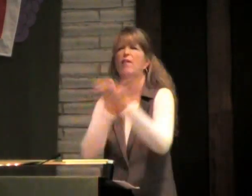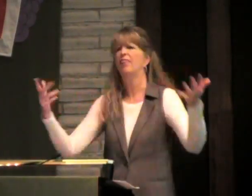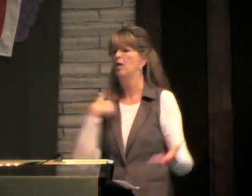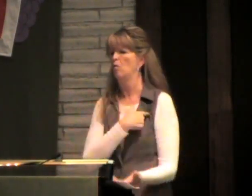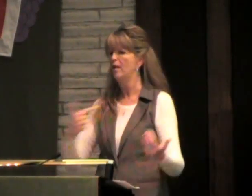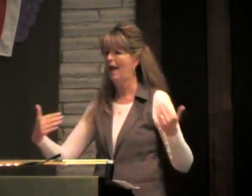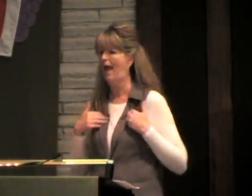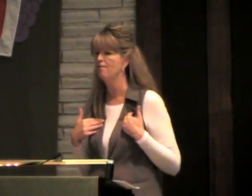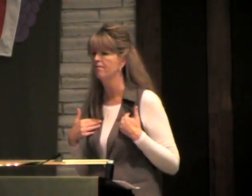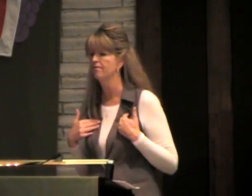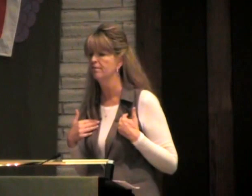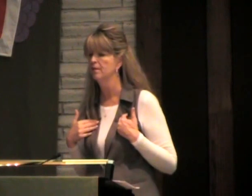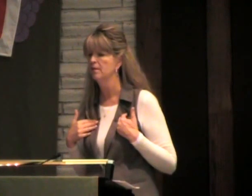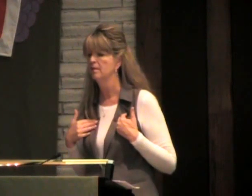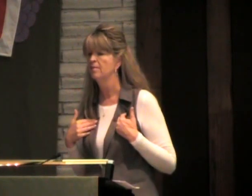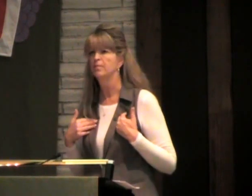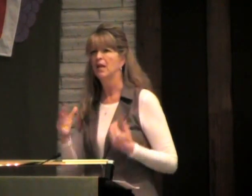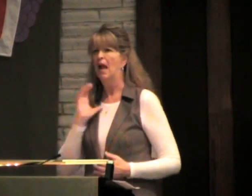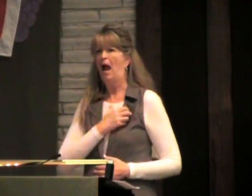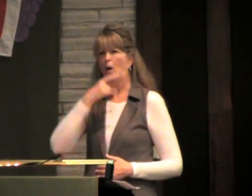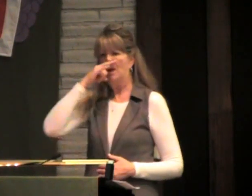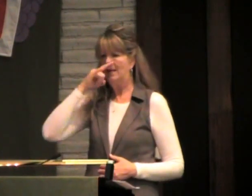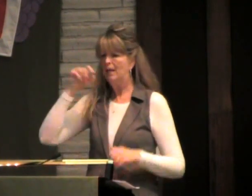We can lose everything we have.